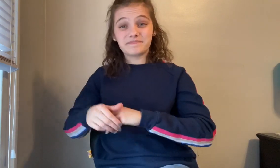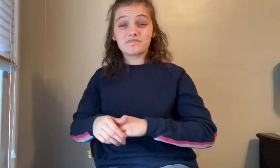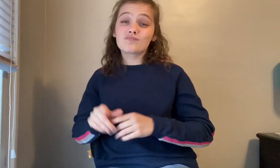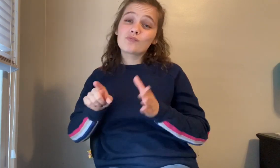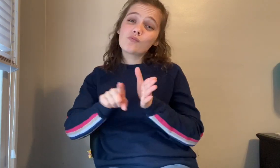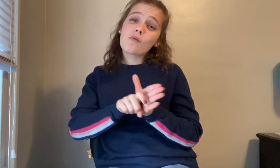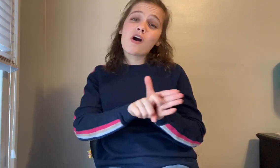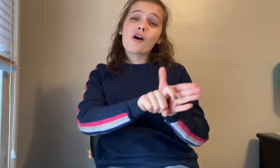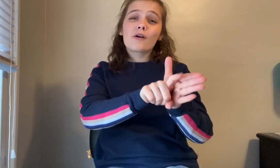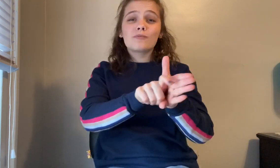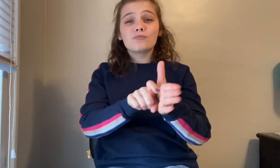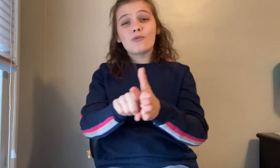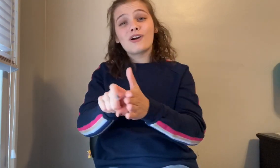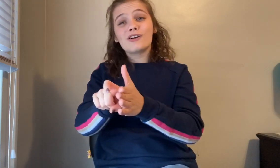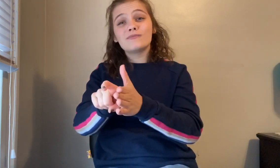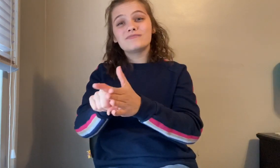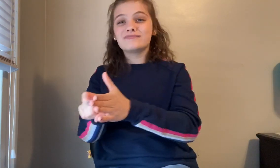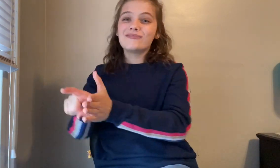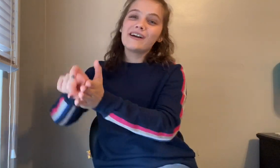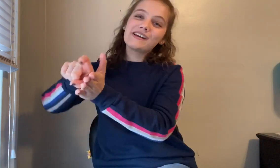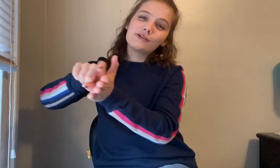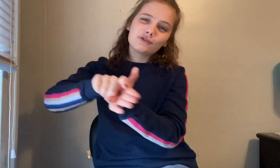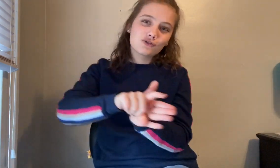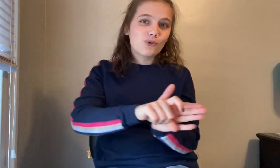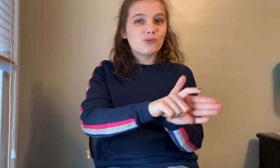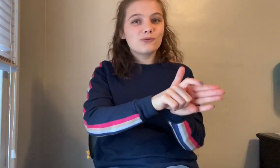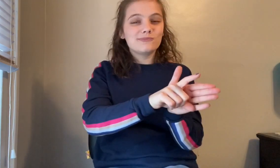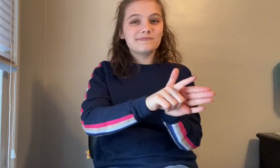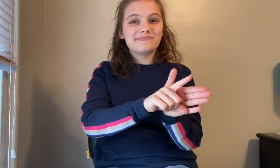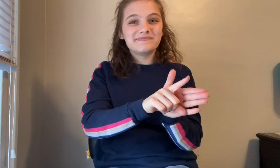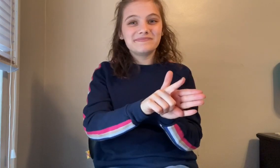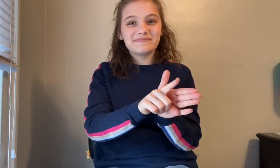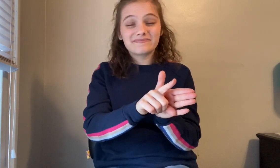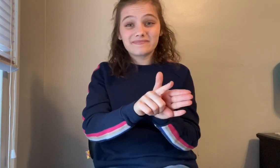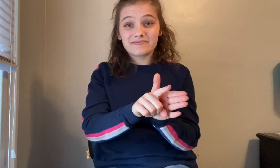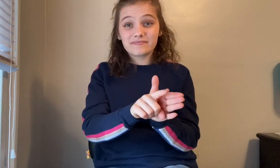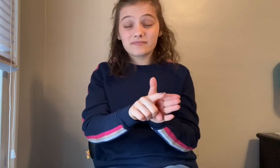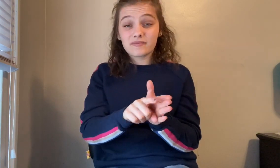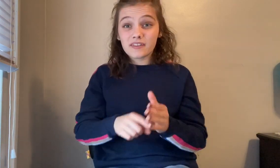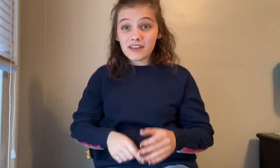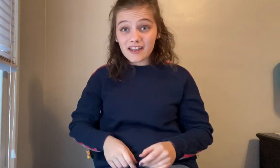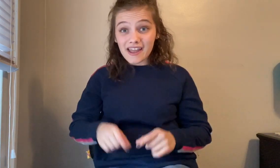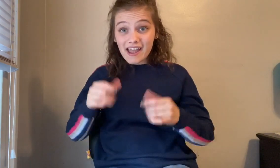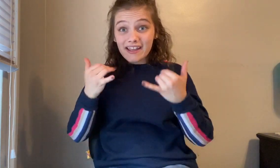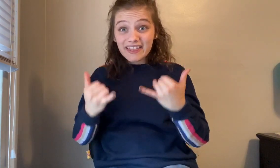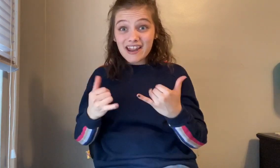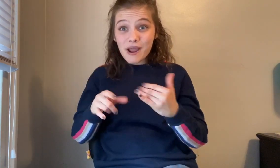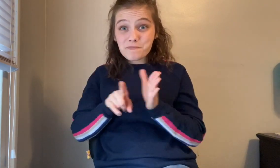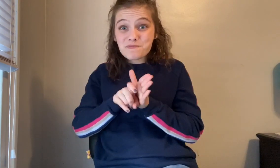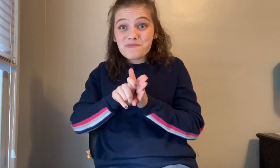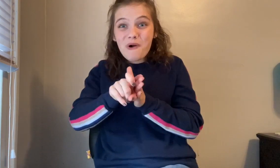Worm, worm, wiggle, squirm. It's worm weather.